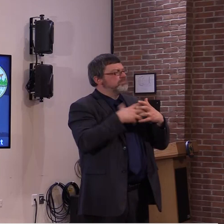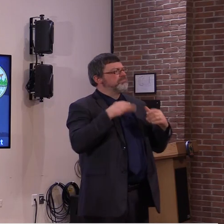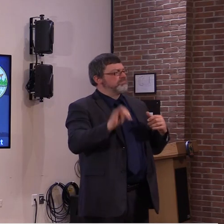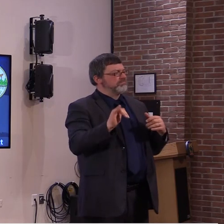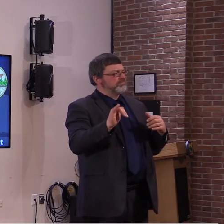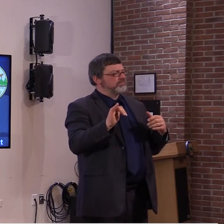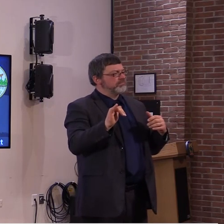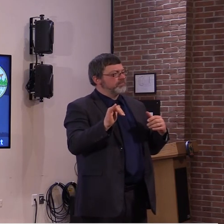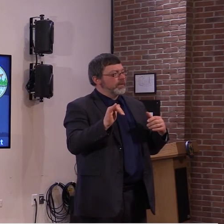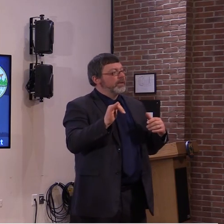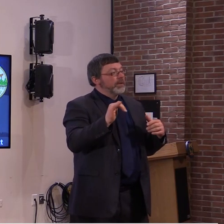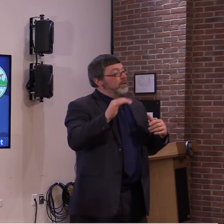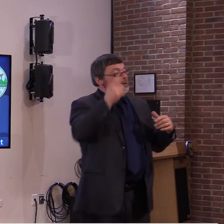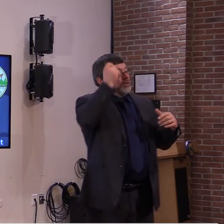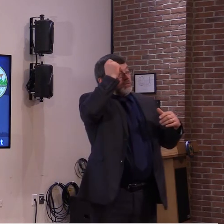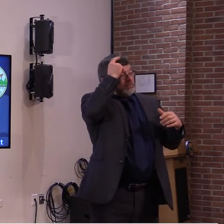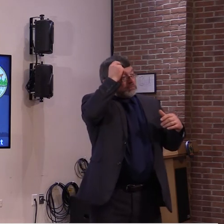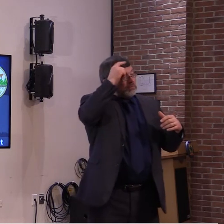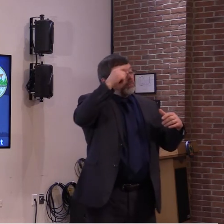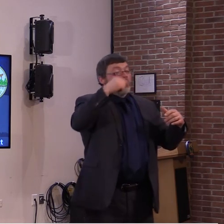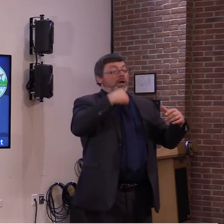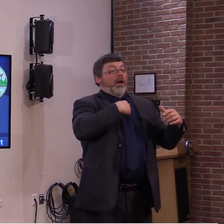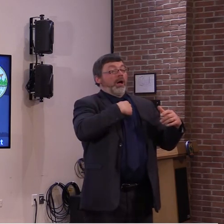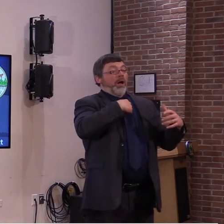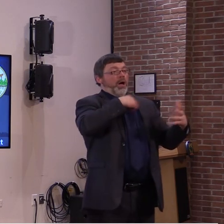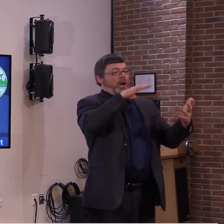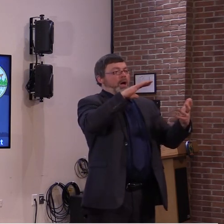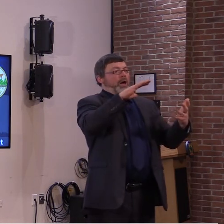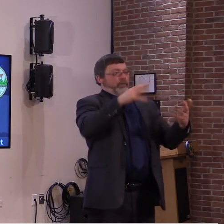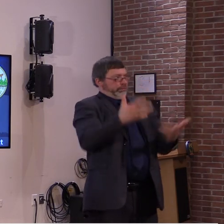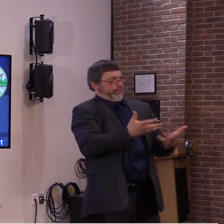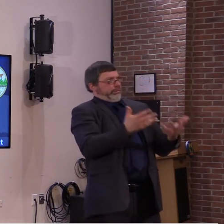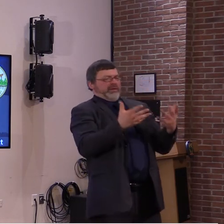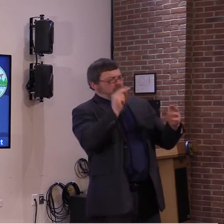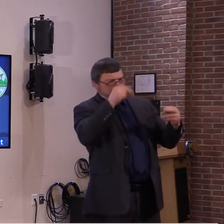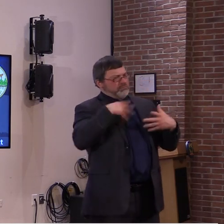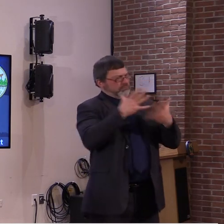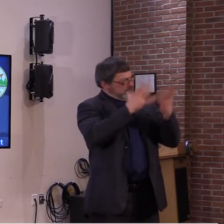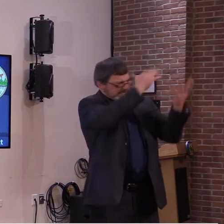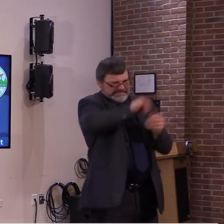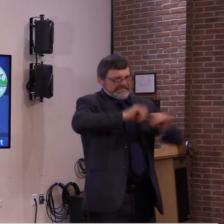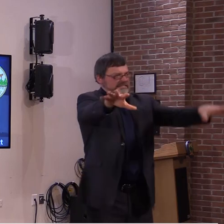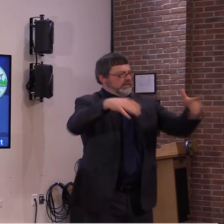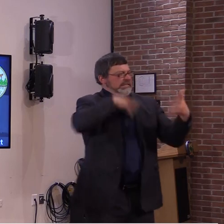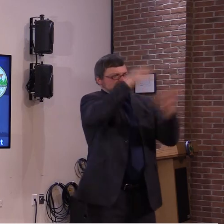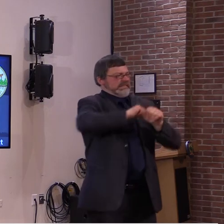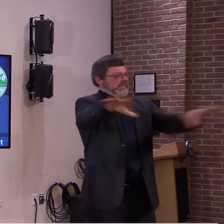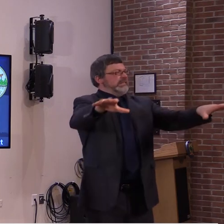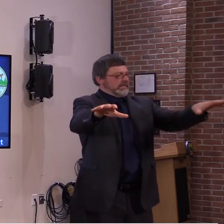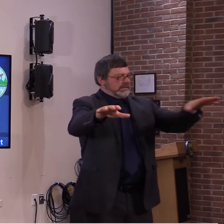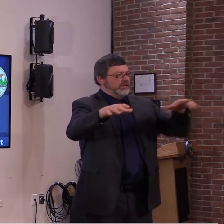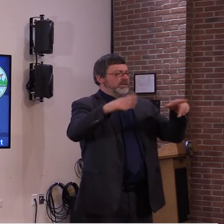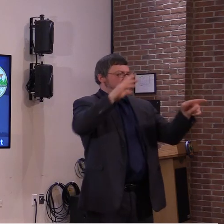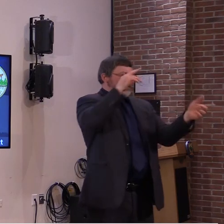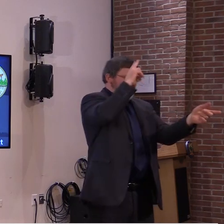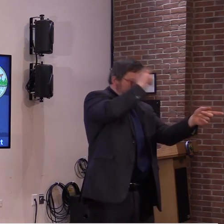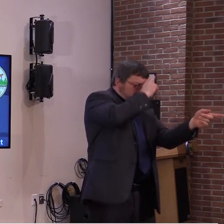but 3,900 of Moderna as well. We have been told we're going to